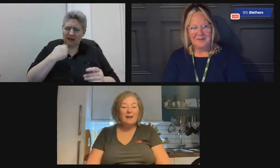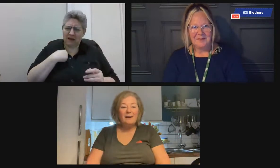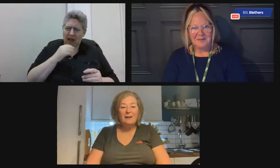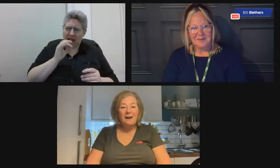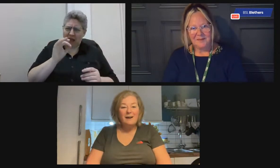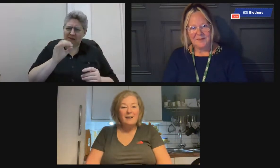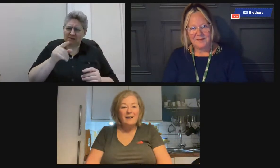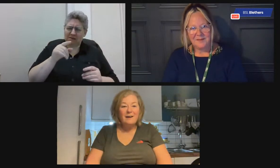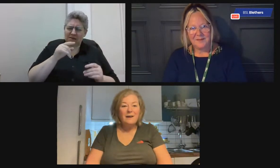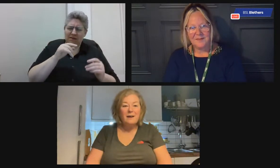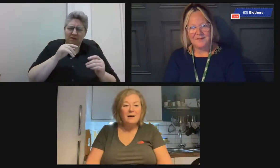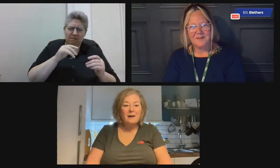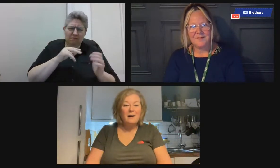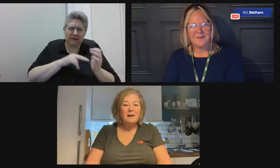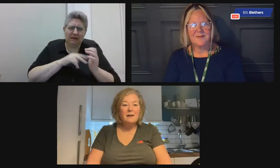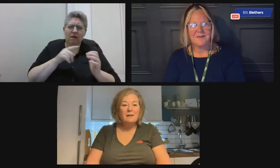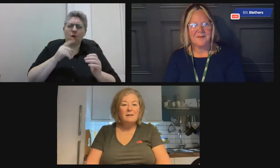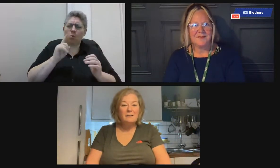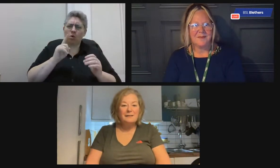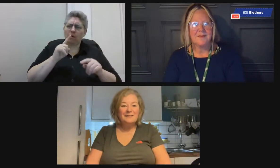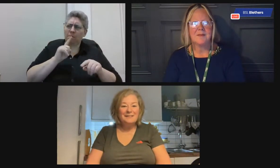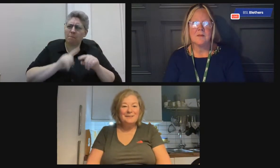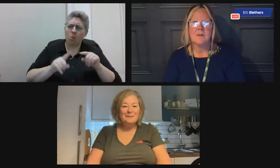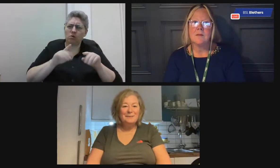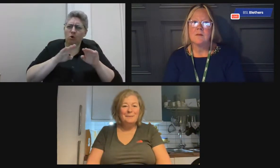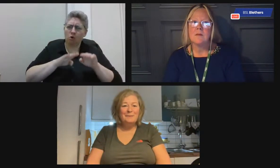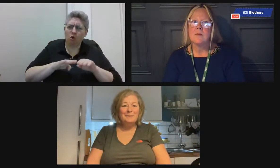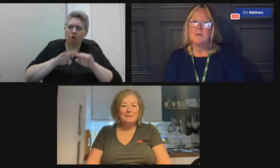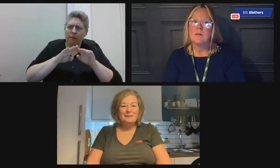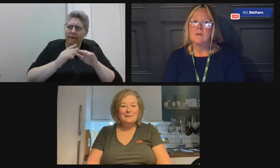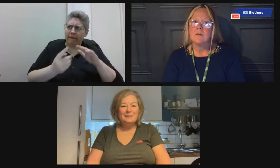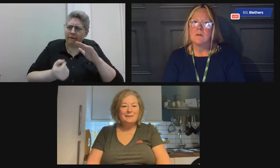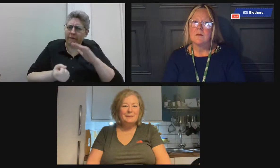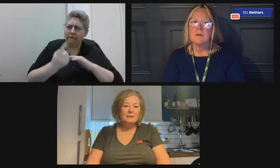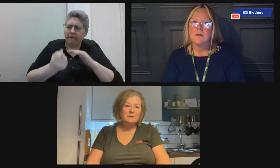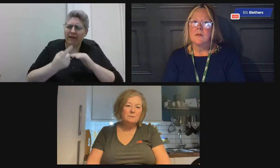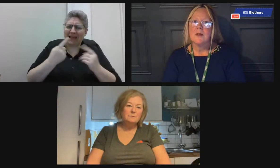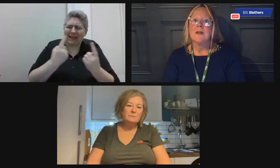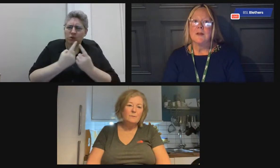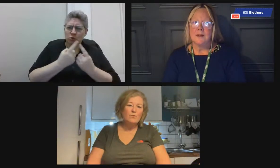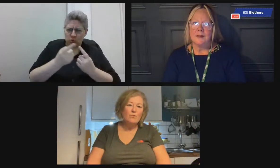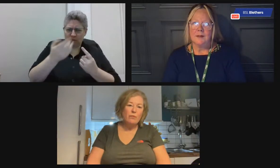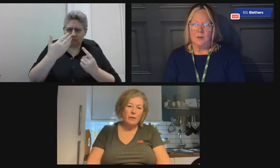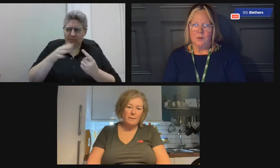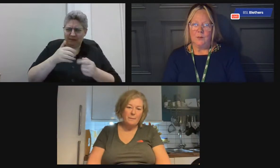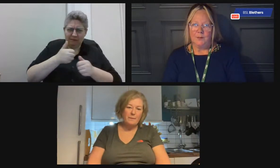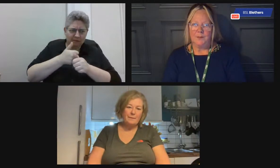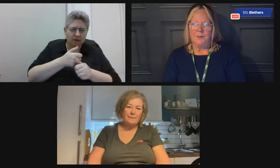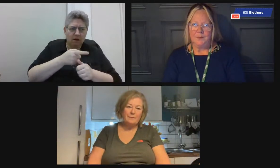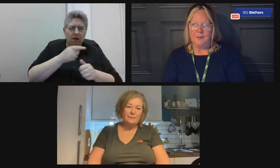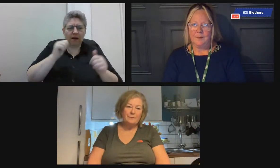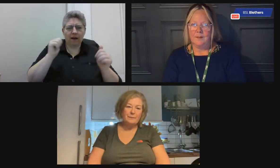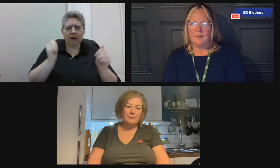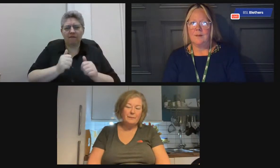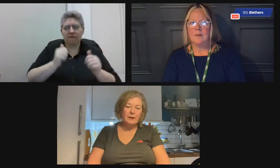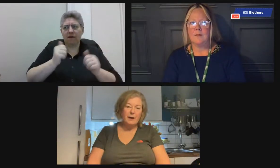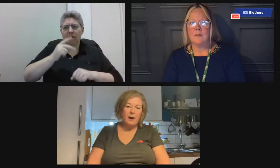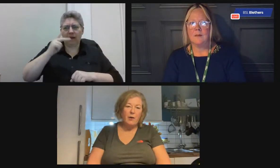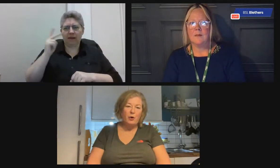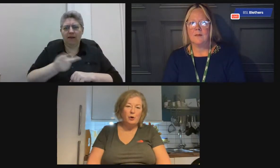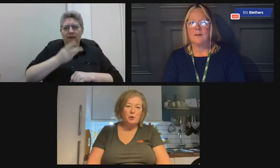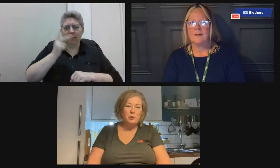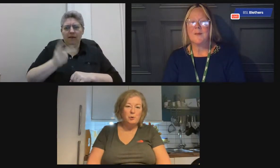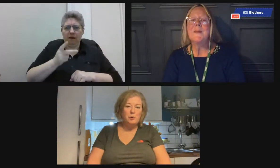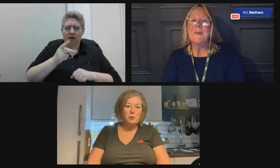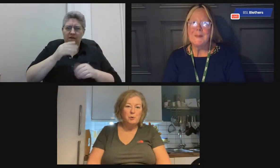Well, thanks for that, folks. Can I ask Nikki, I think perhaps, what's the most common issue that